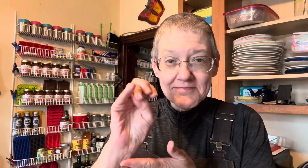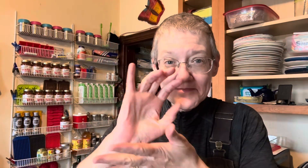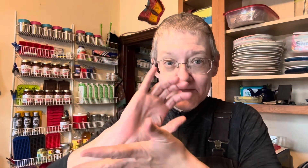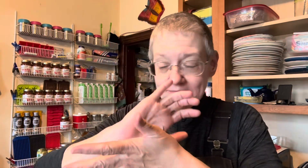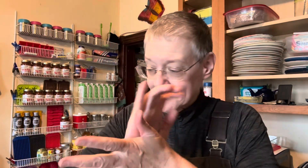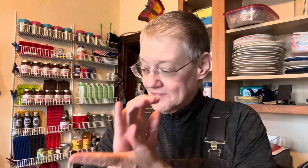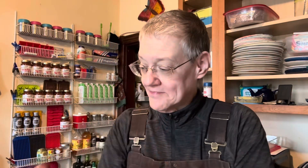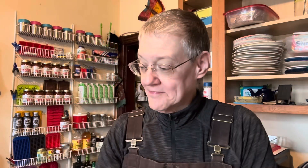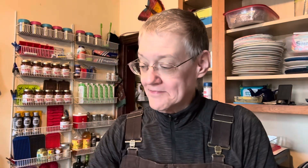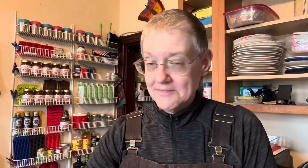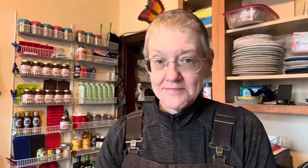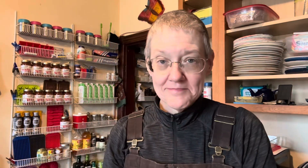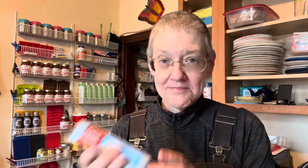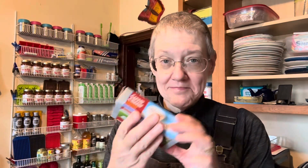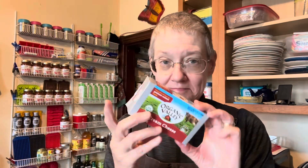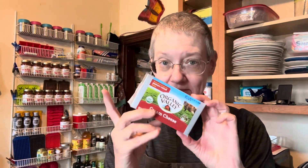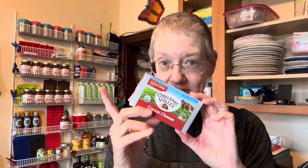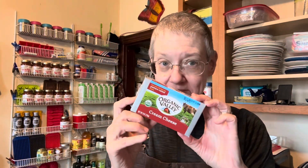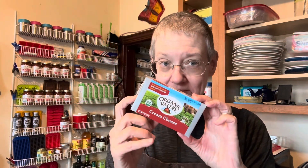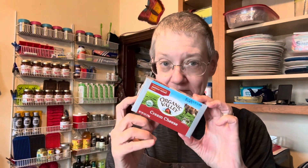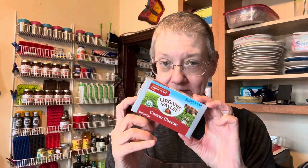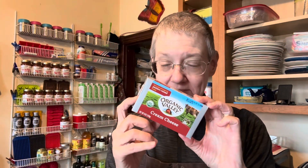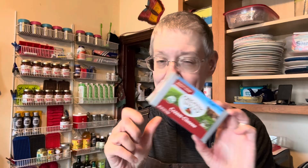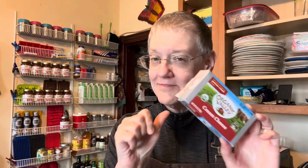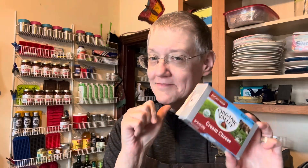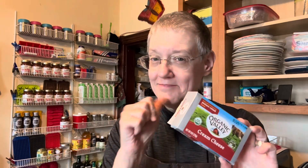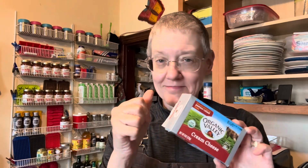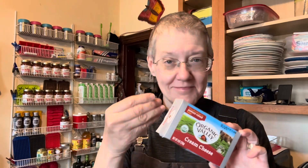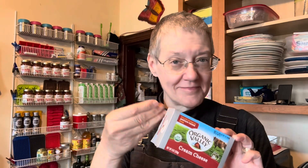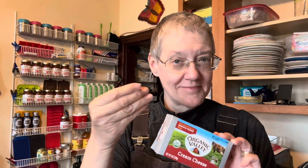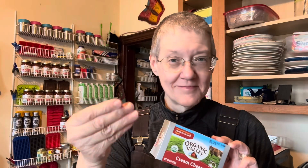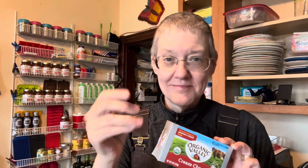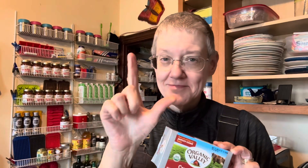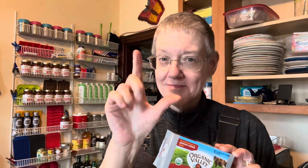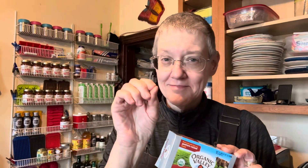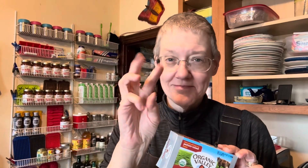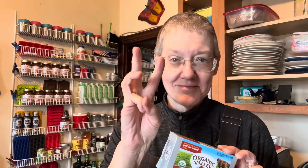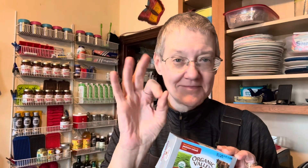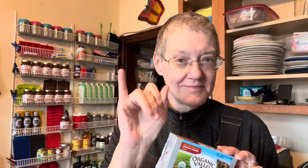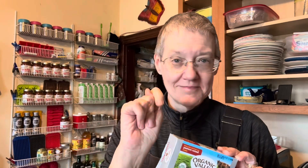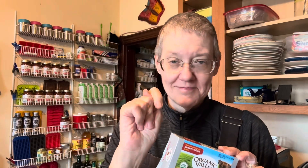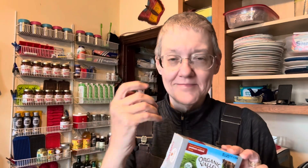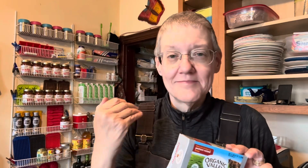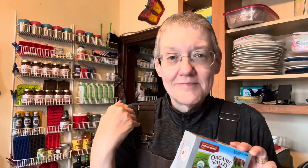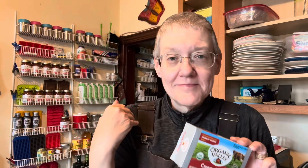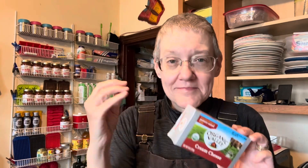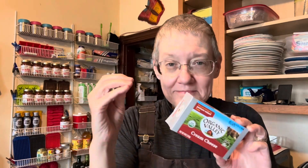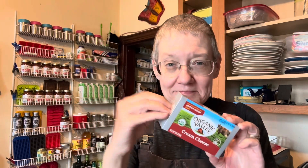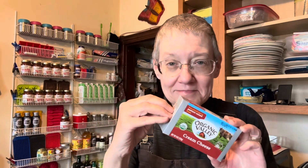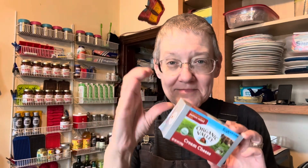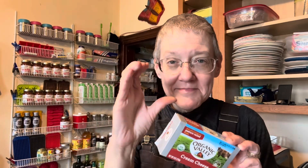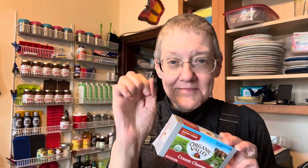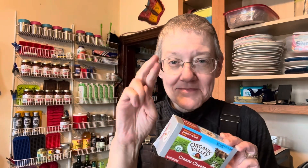I bought cream cheese. Don't buy the low fat. It has more carbs in it.